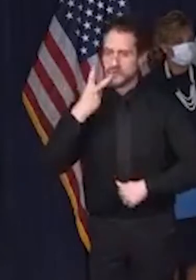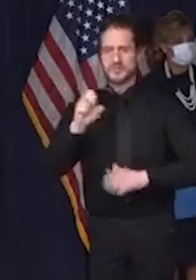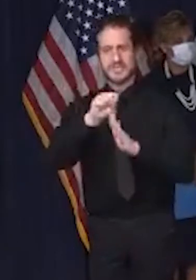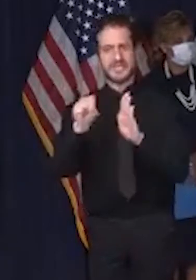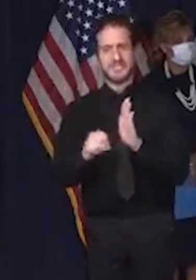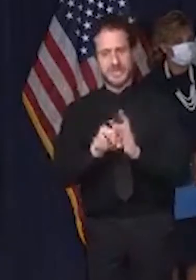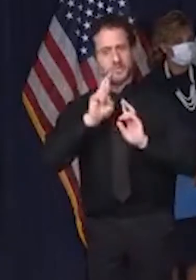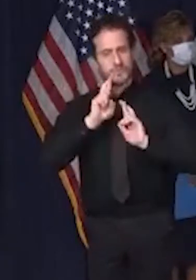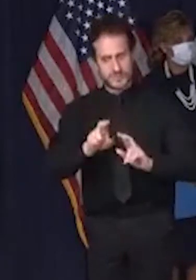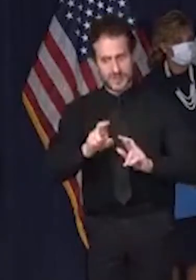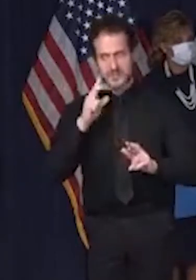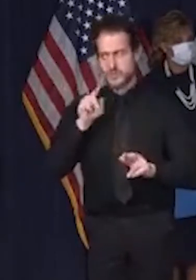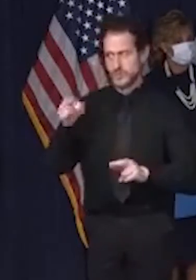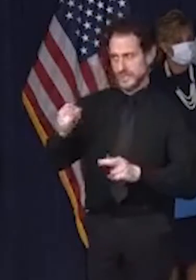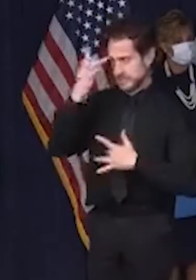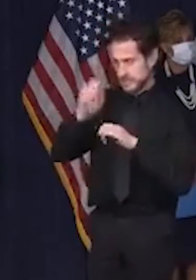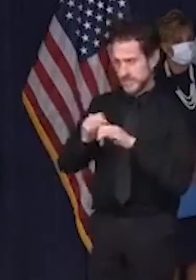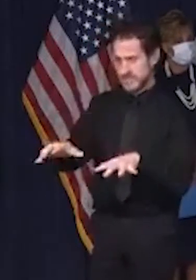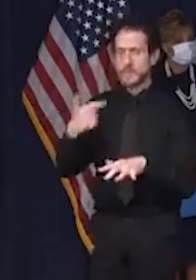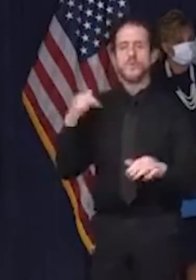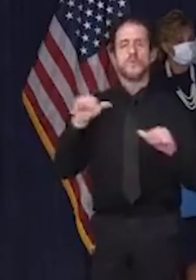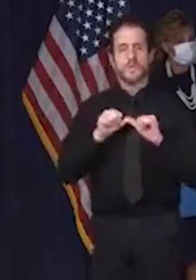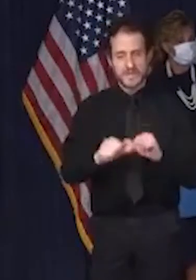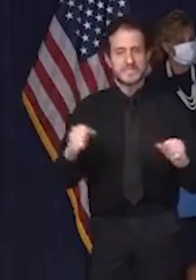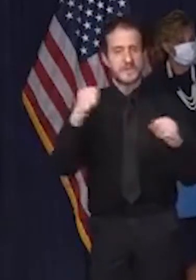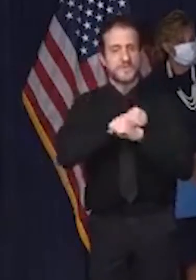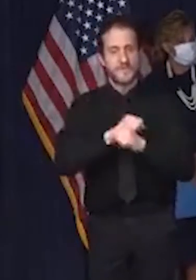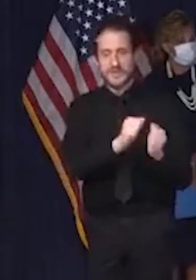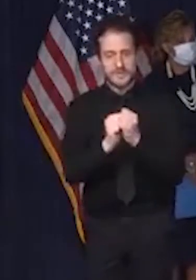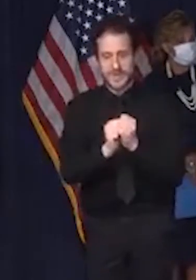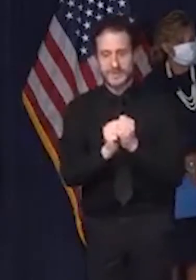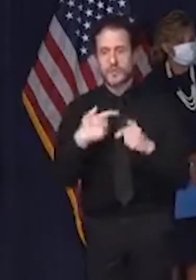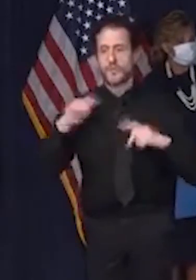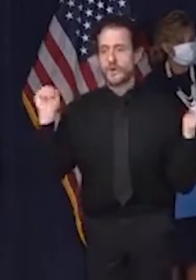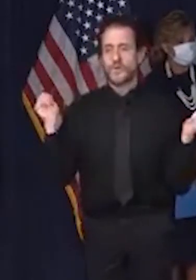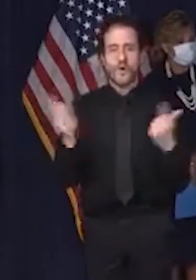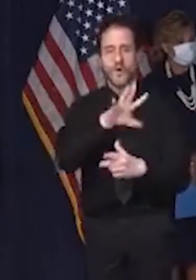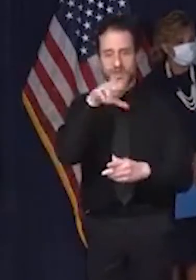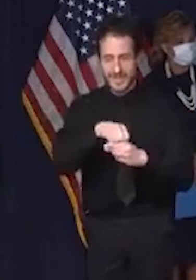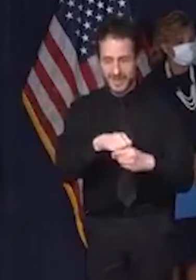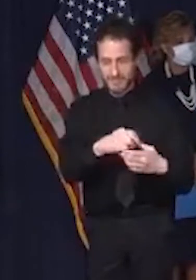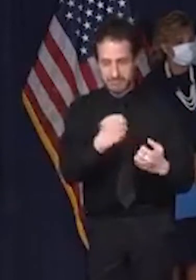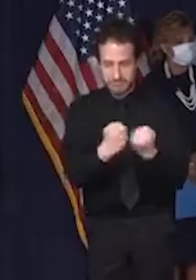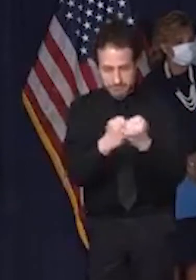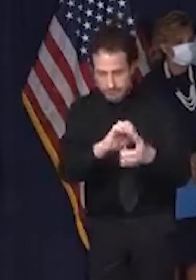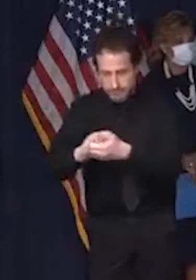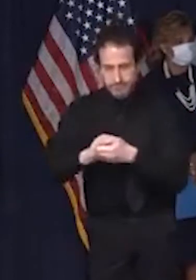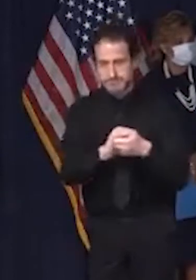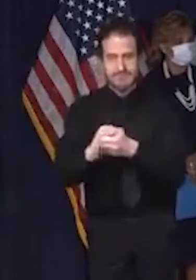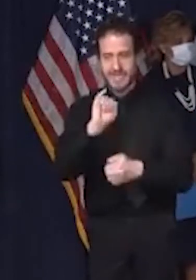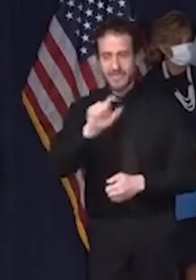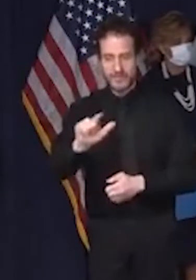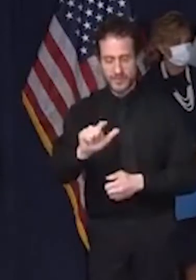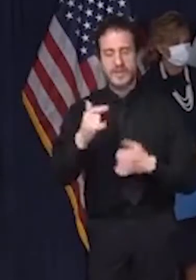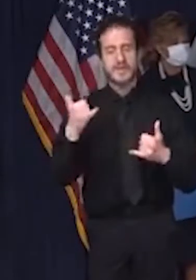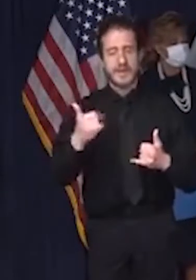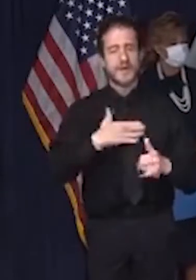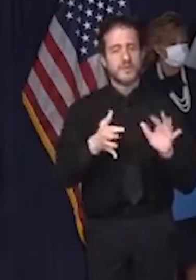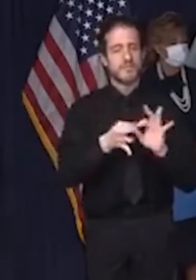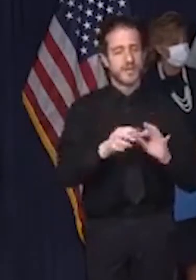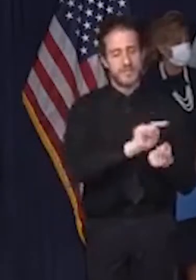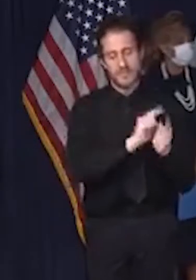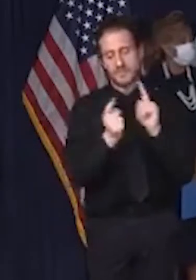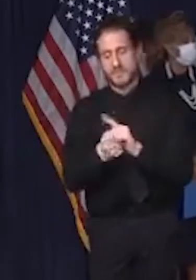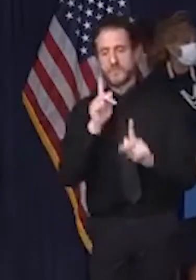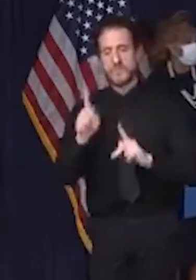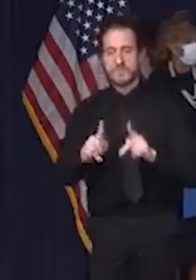We'll continue fighting together. We're all in Illinois. And with that, I will translate my comments into